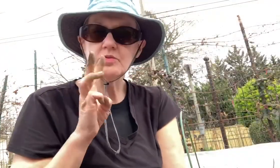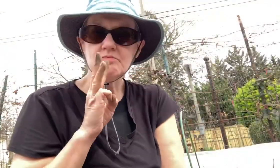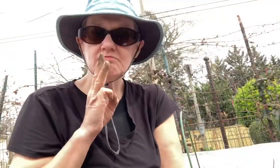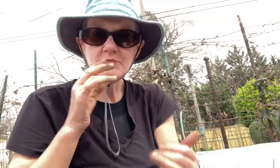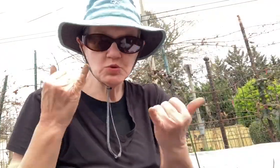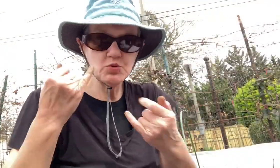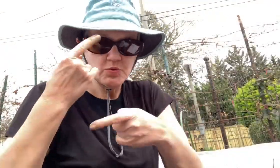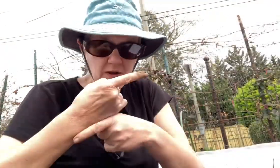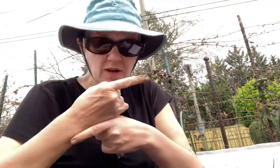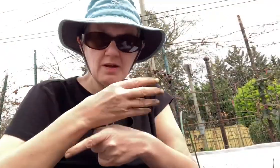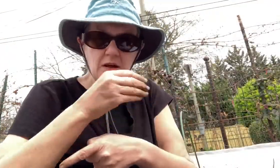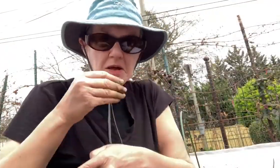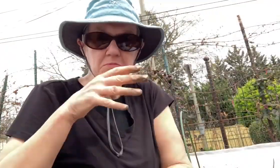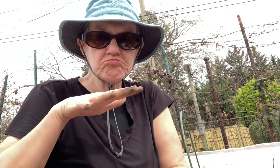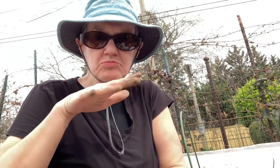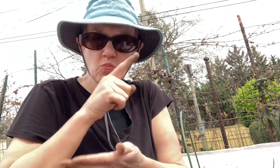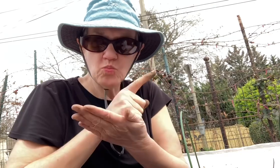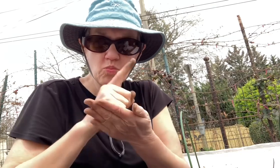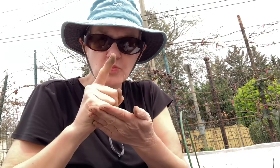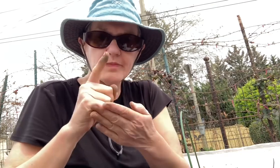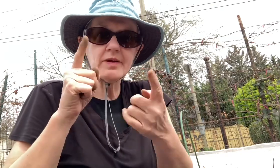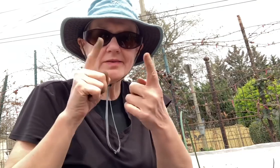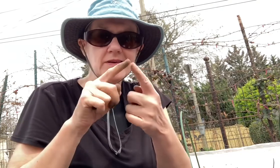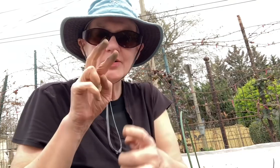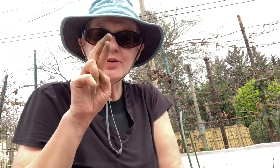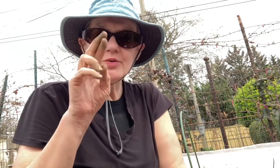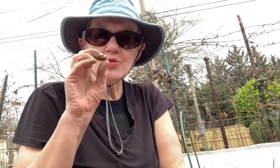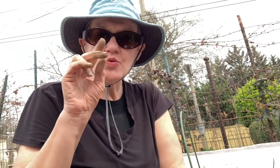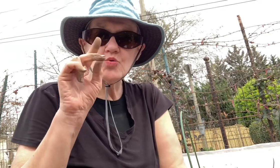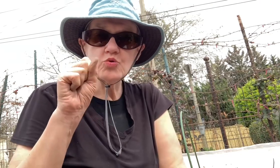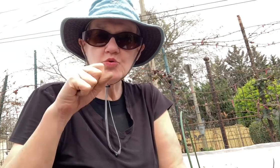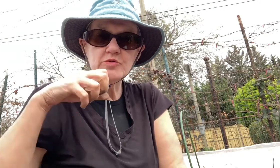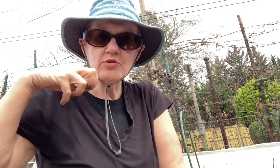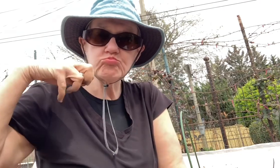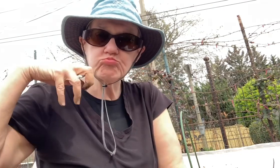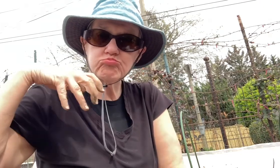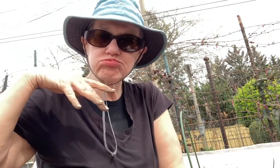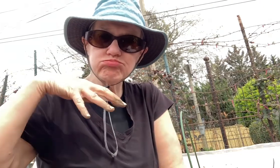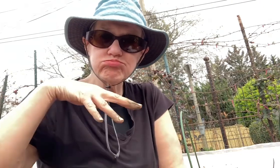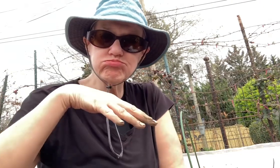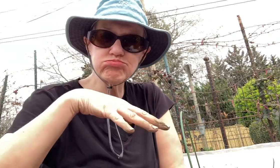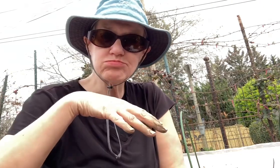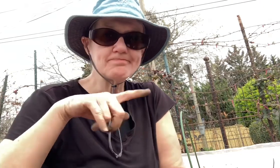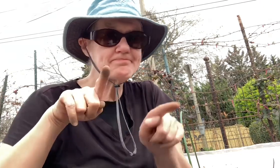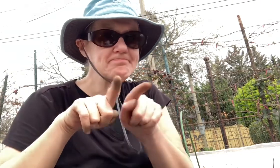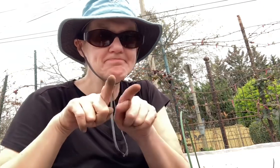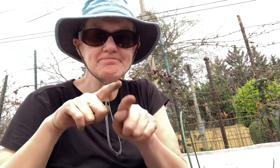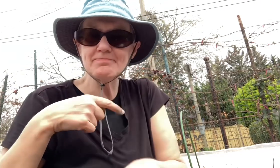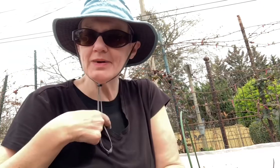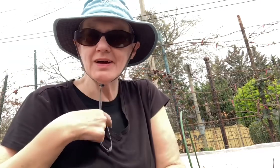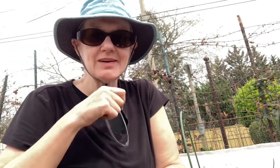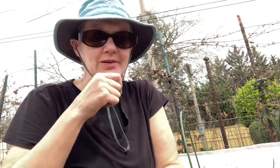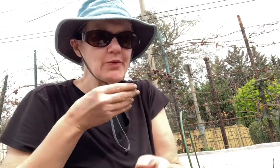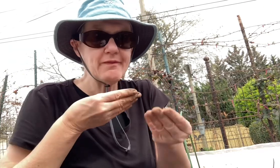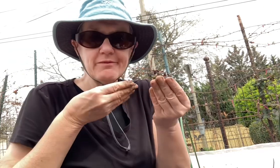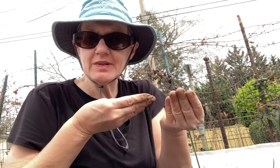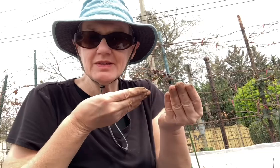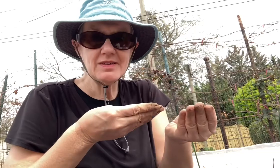Now I will water today and for about a week while the roots get established. I also